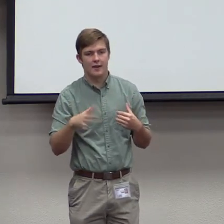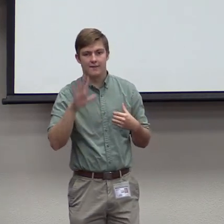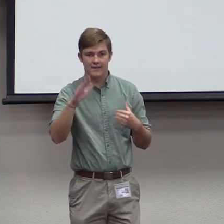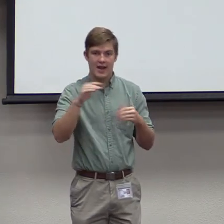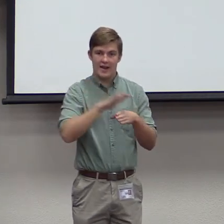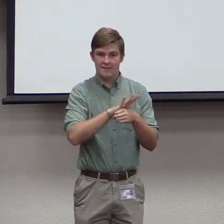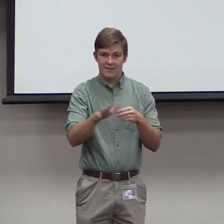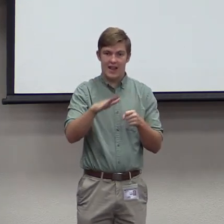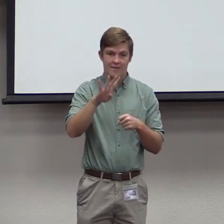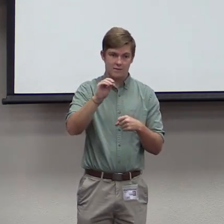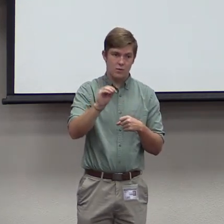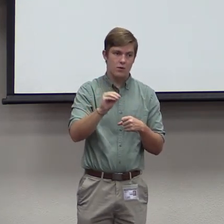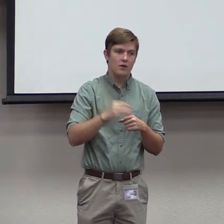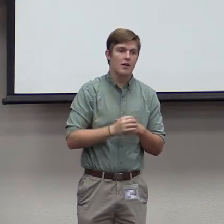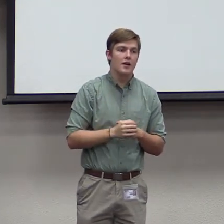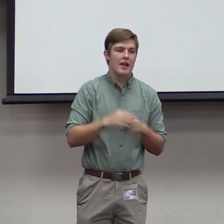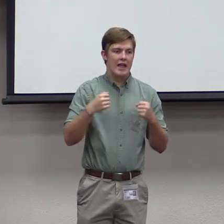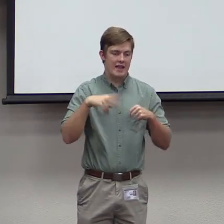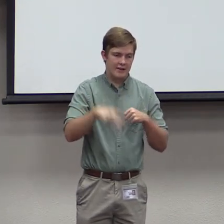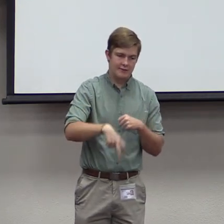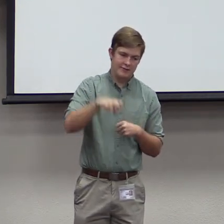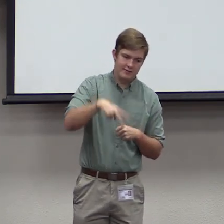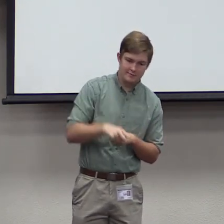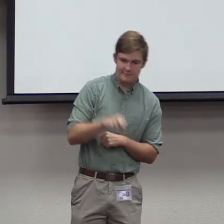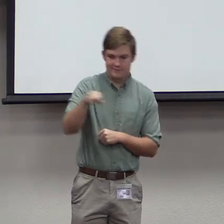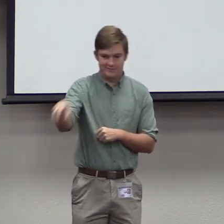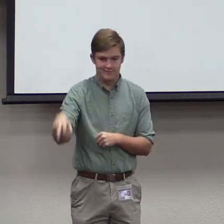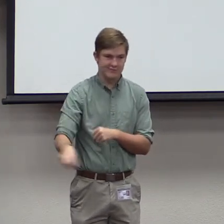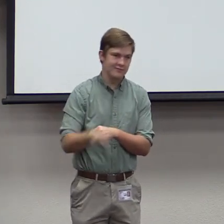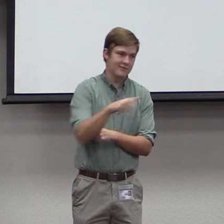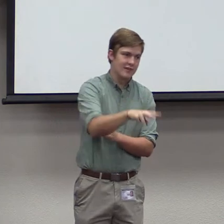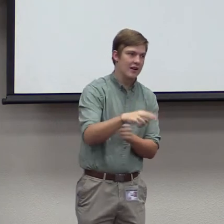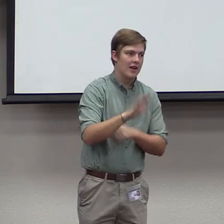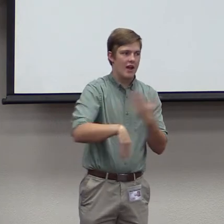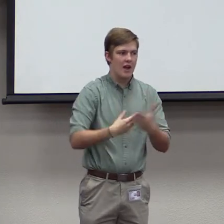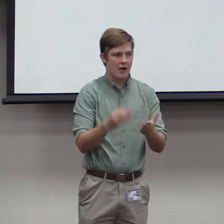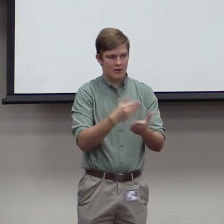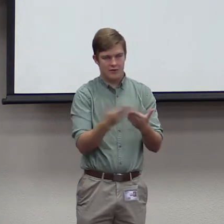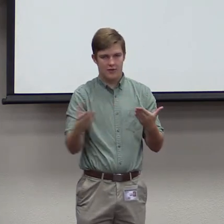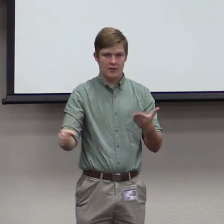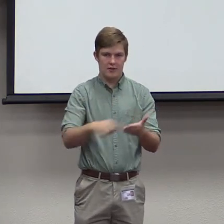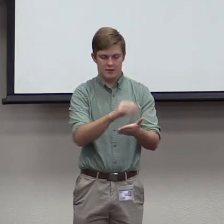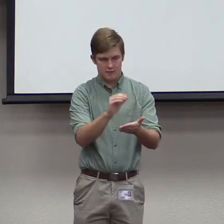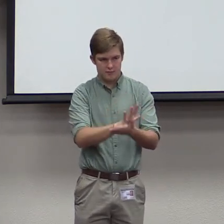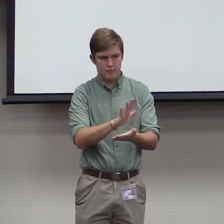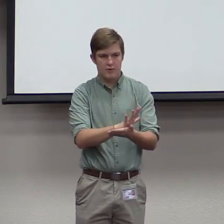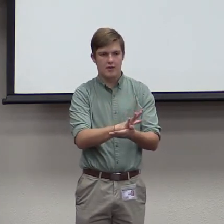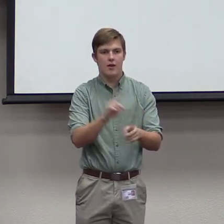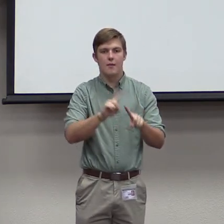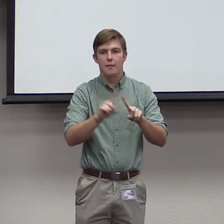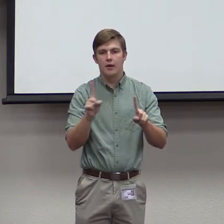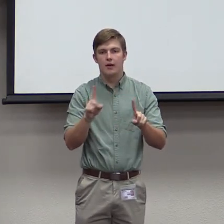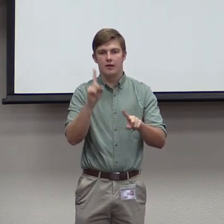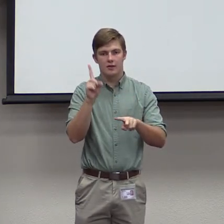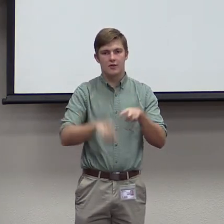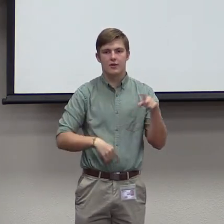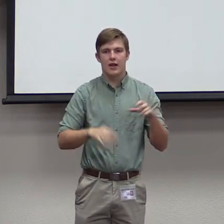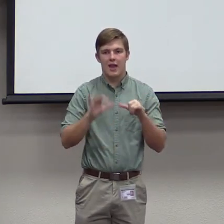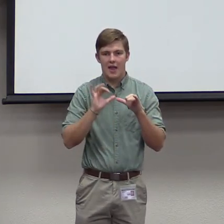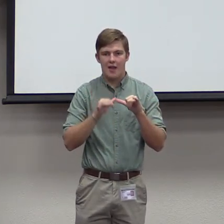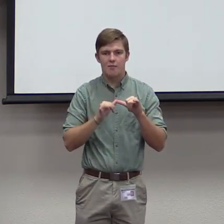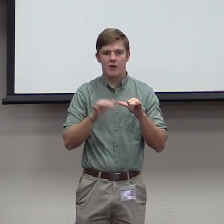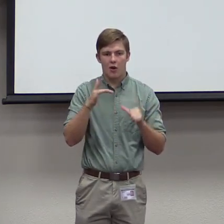bench press and a vertical jump and a broad jump, and you can put all those things on a piece of paper, but you cannot